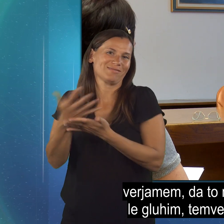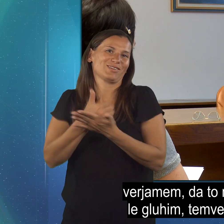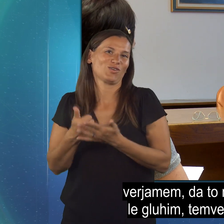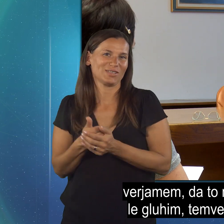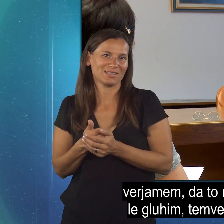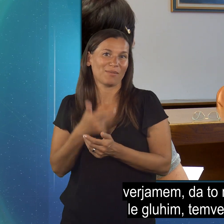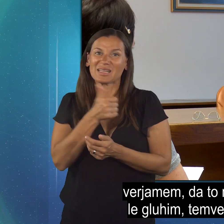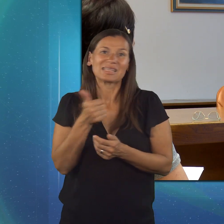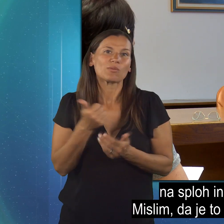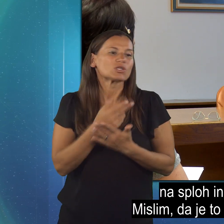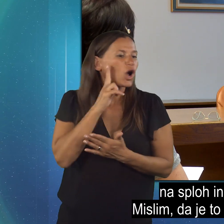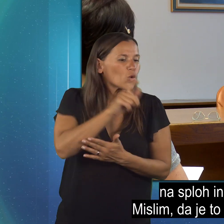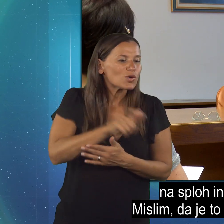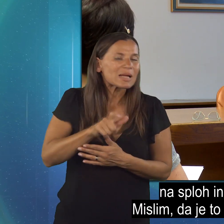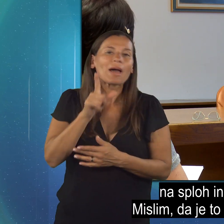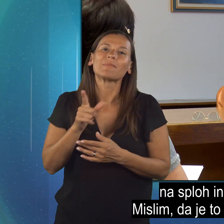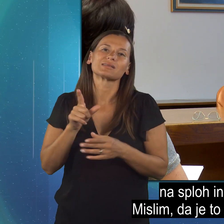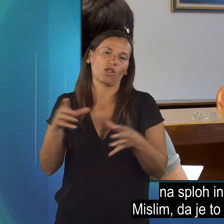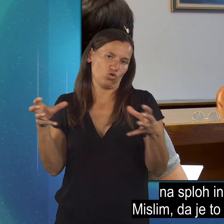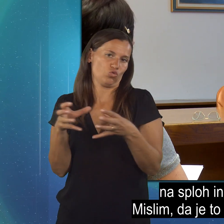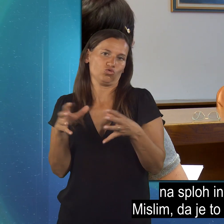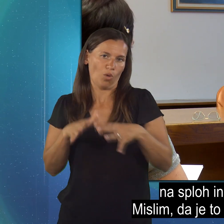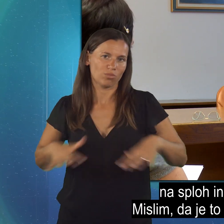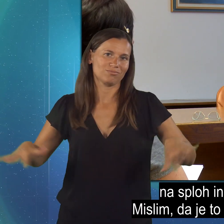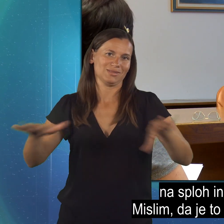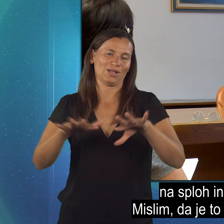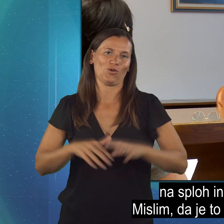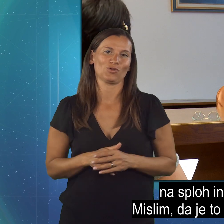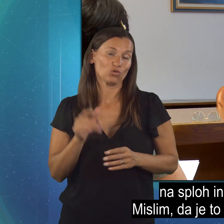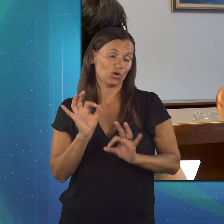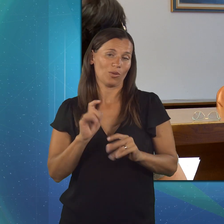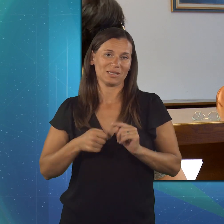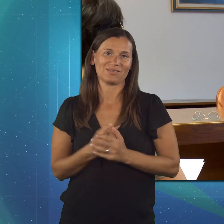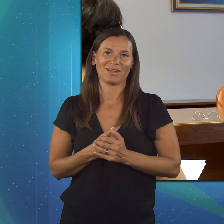but also people in general. It's a society. I think it's a good thing.